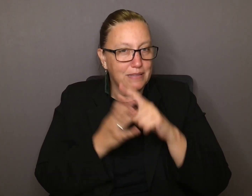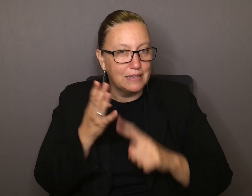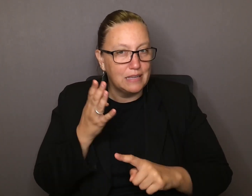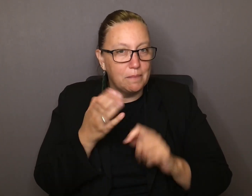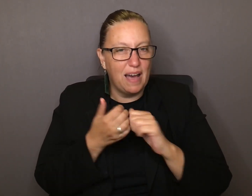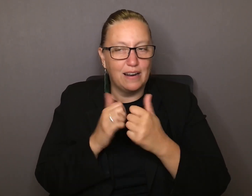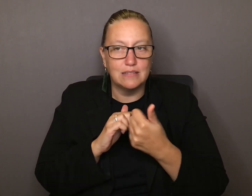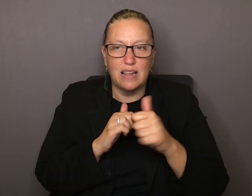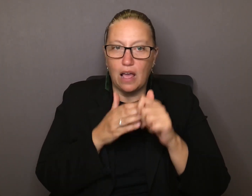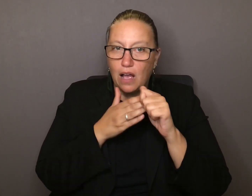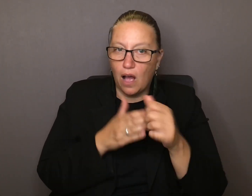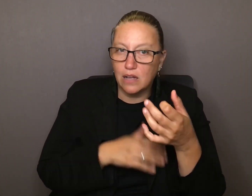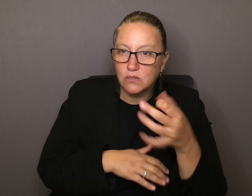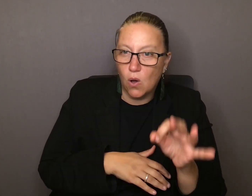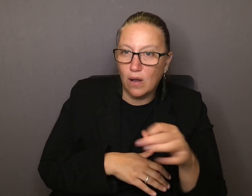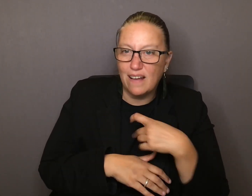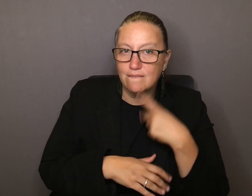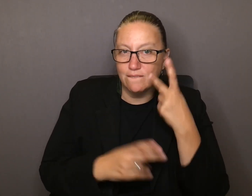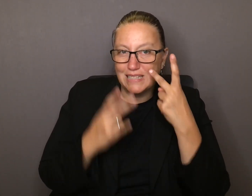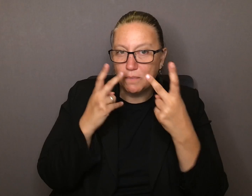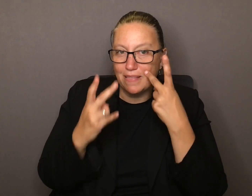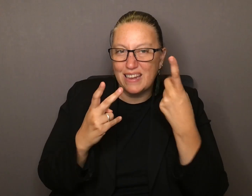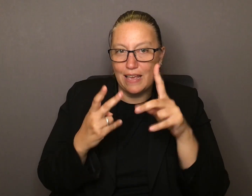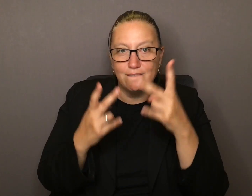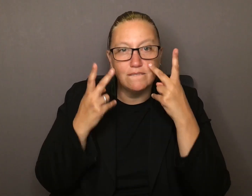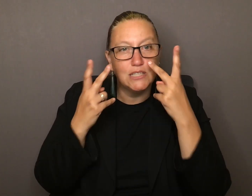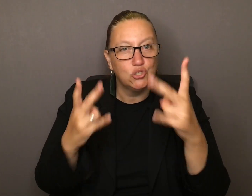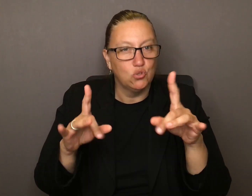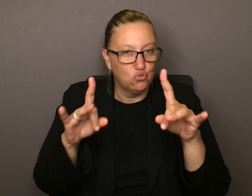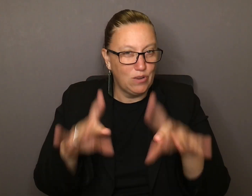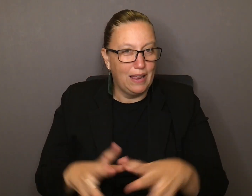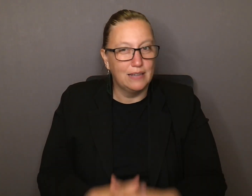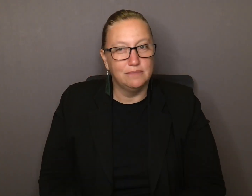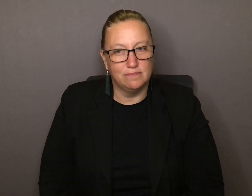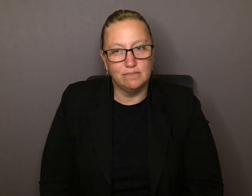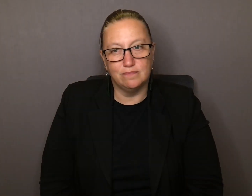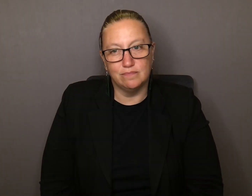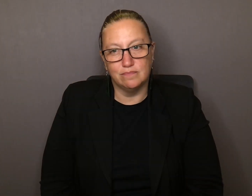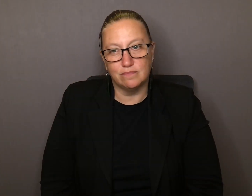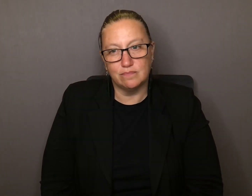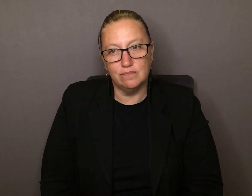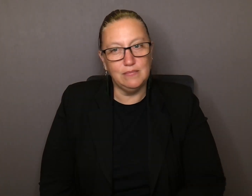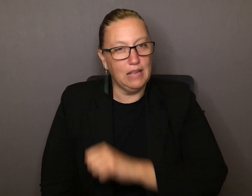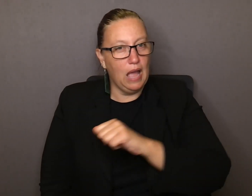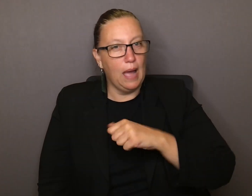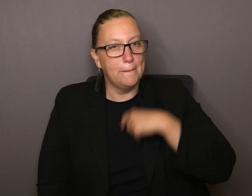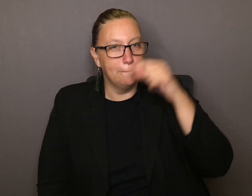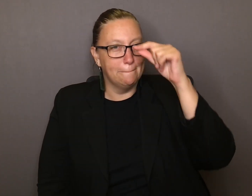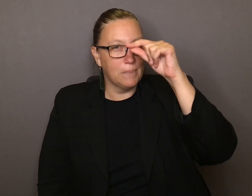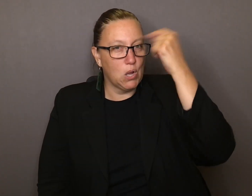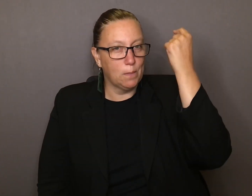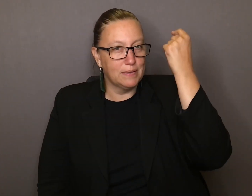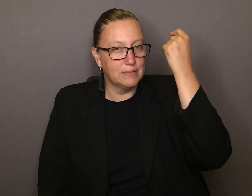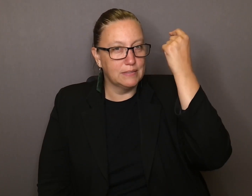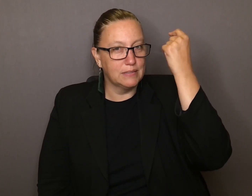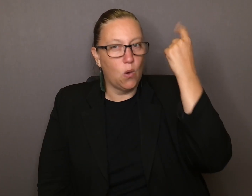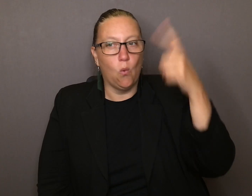Dogs and Visibility and Vision Australia. Our purpose, we are membership driven, so our purpose is